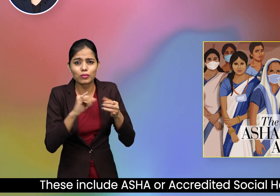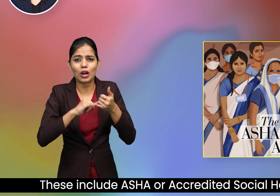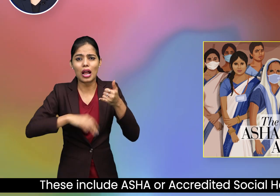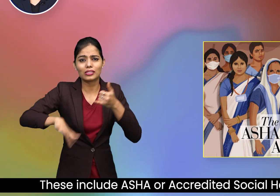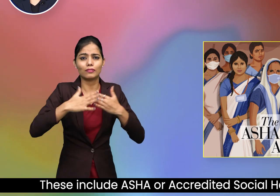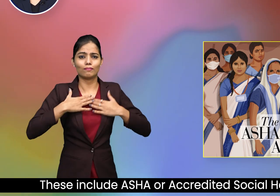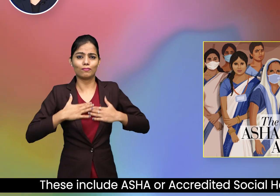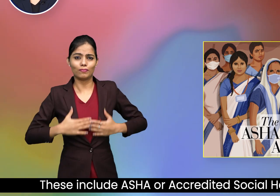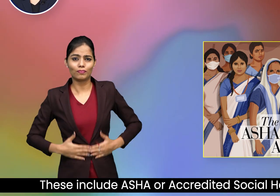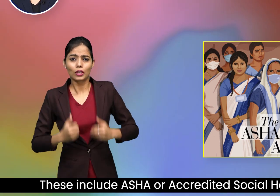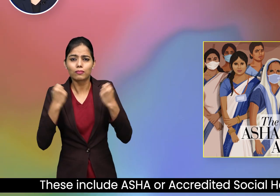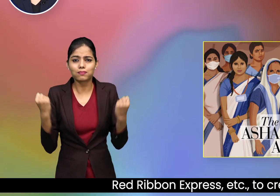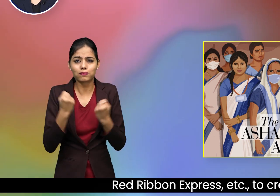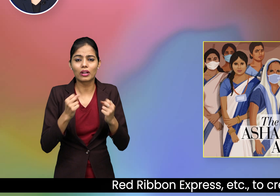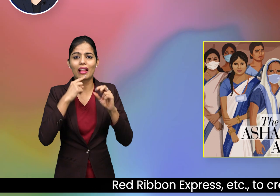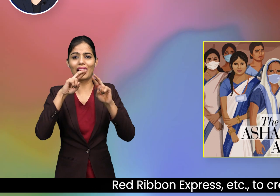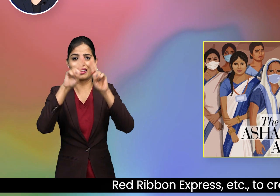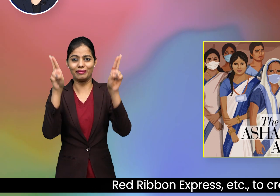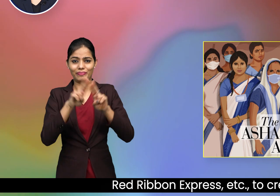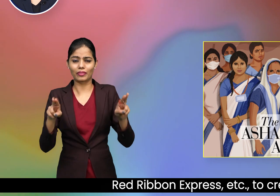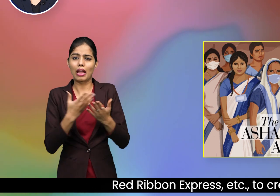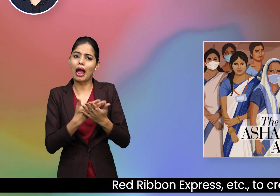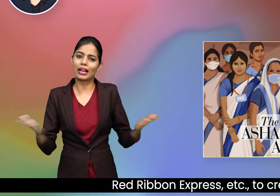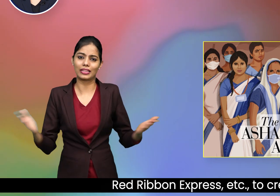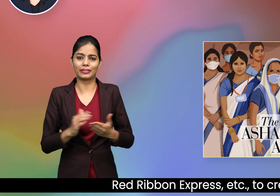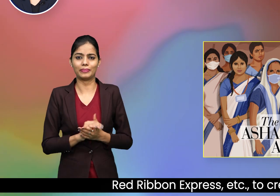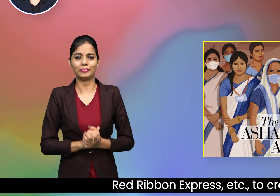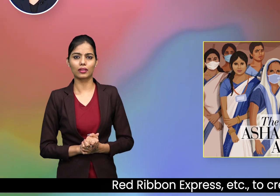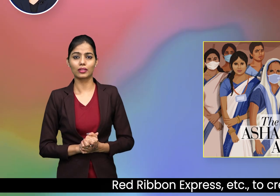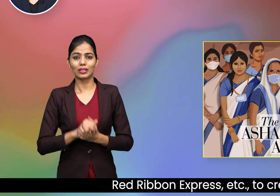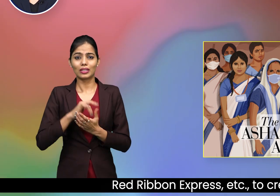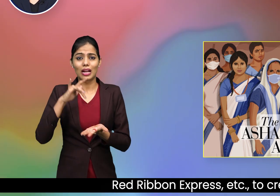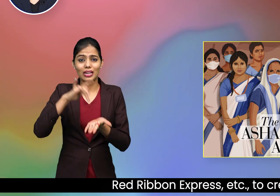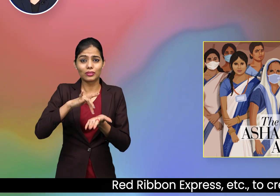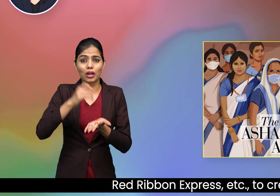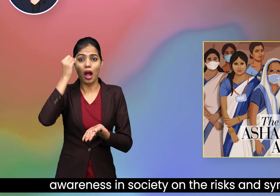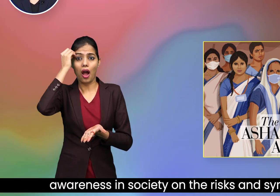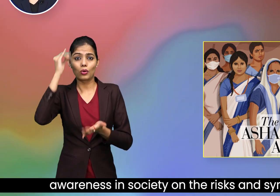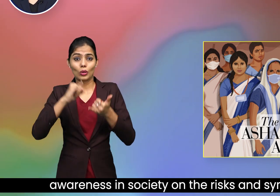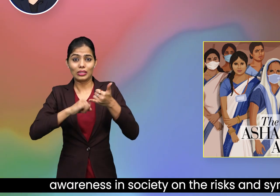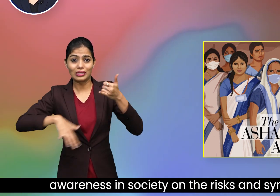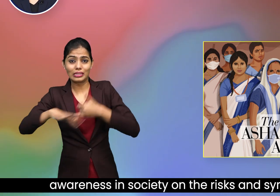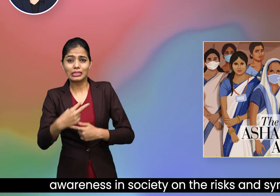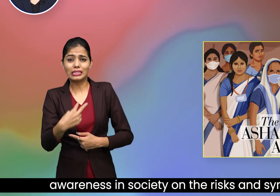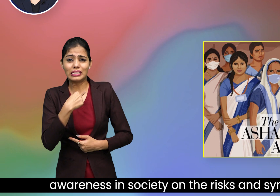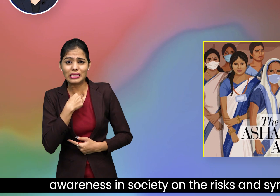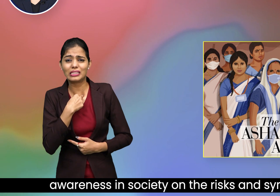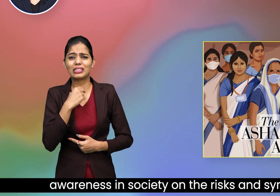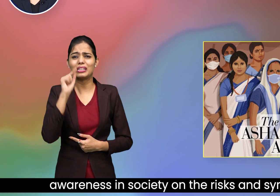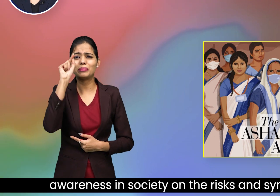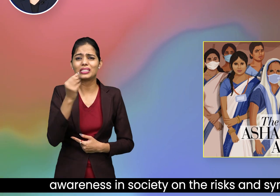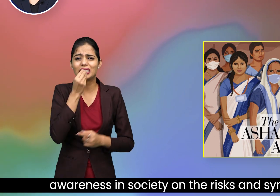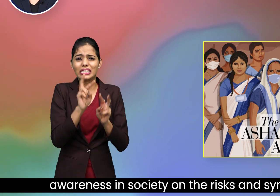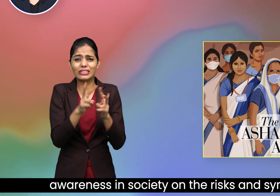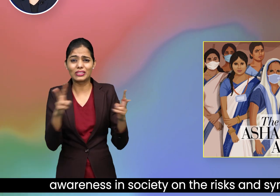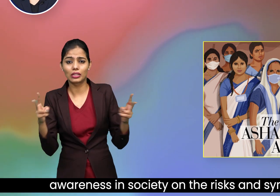Health Activist and Red Ribbon Express, etc. to create awareness in society on